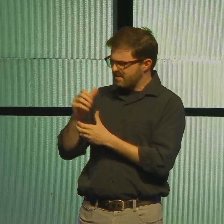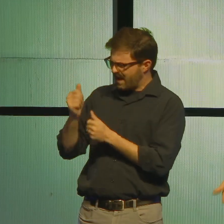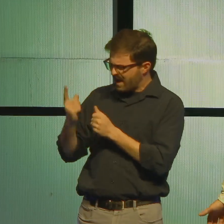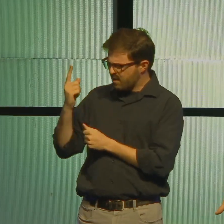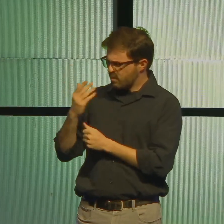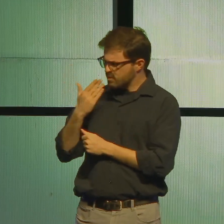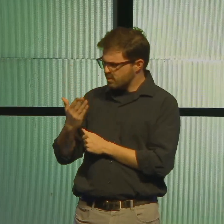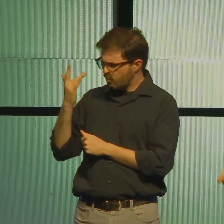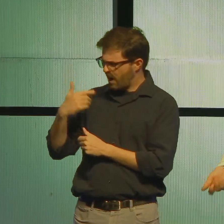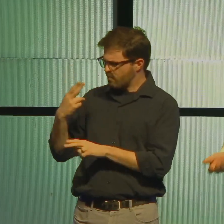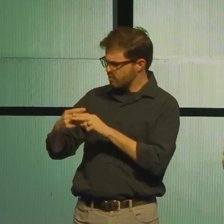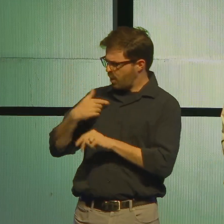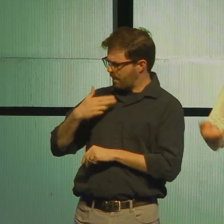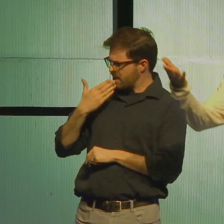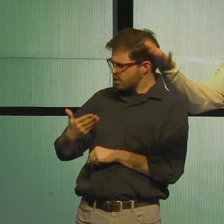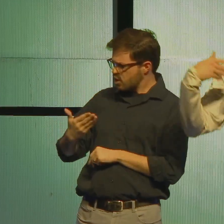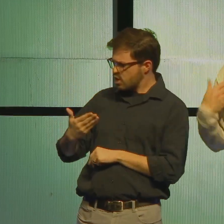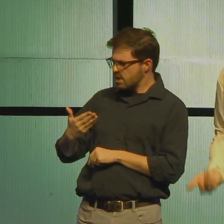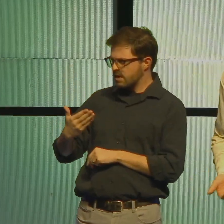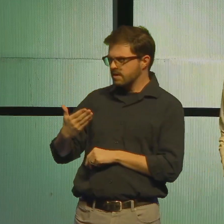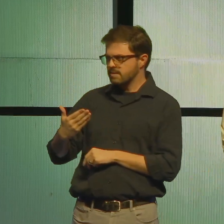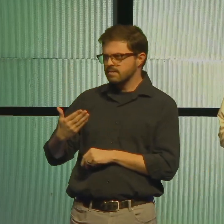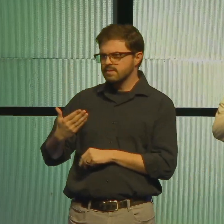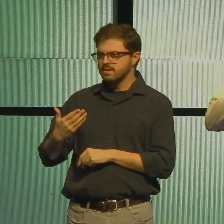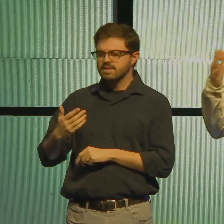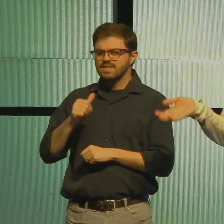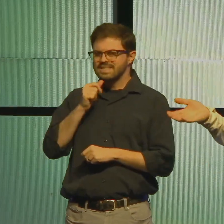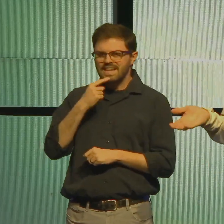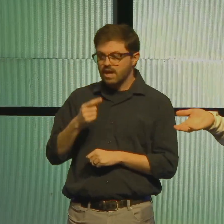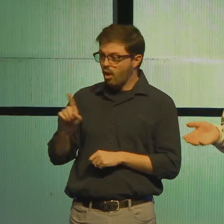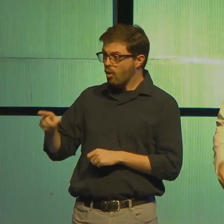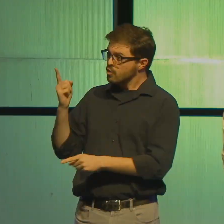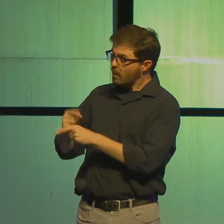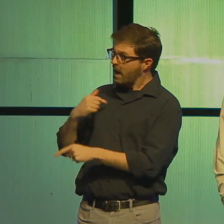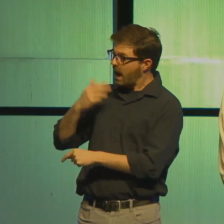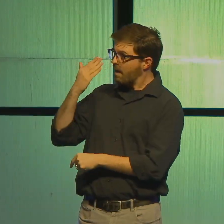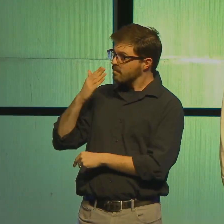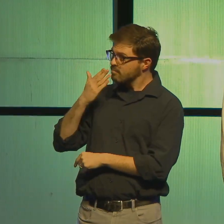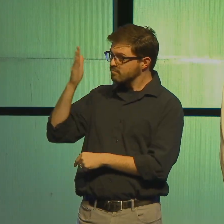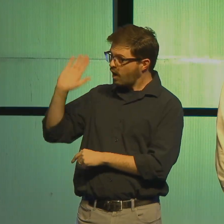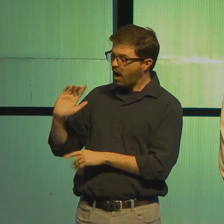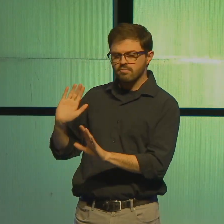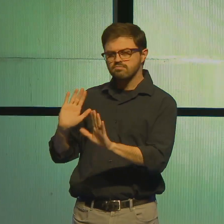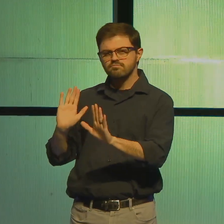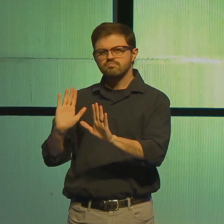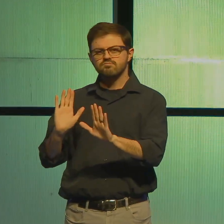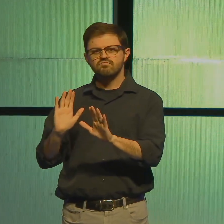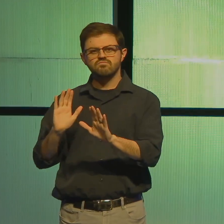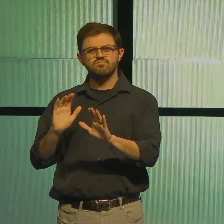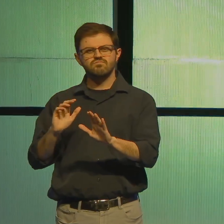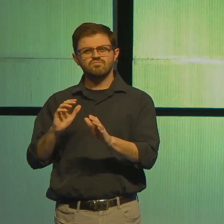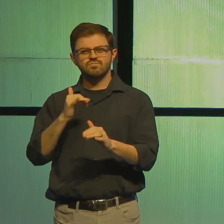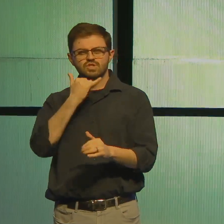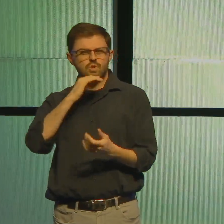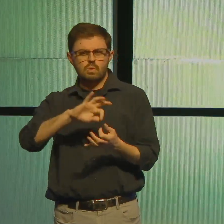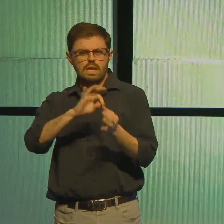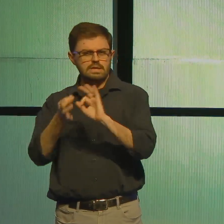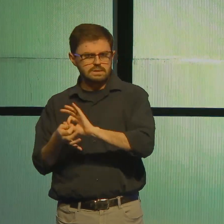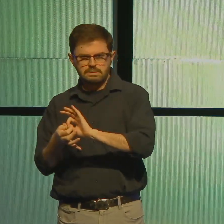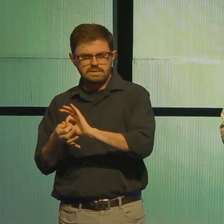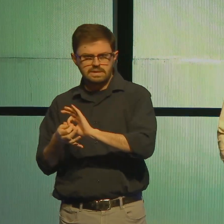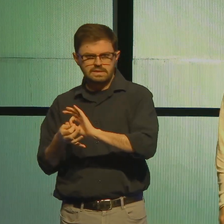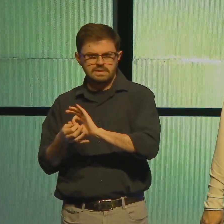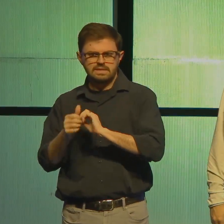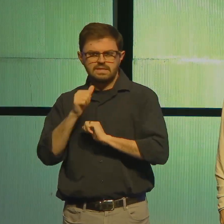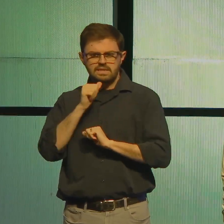is good, why would you call me good? He's not saying, well, you get it, I'm God. Trust me, that's not what's going, that is not the talk of a sane person